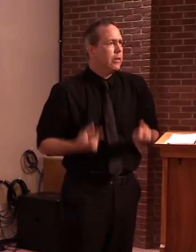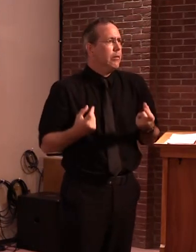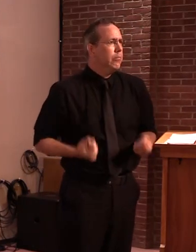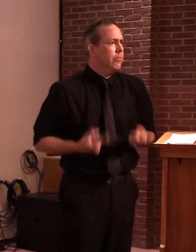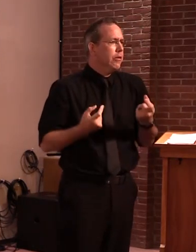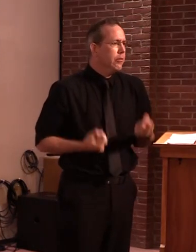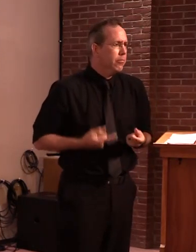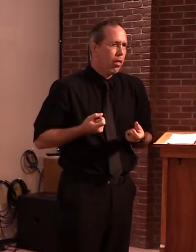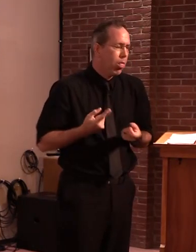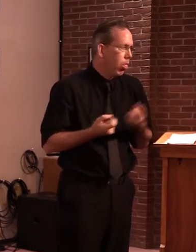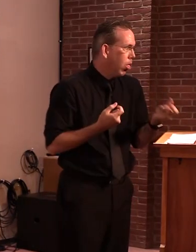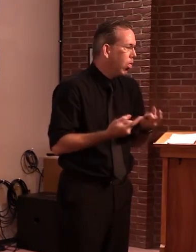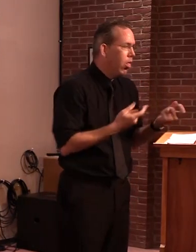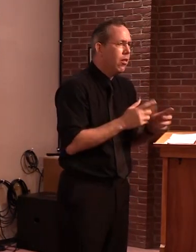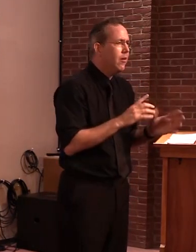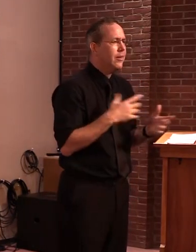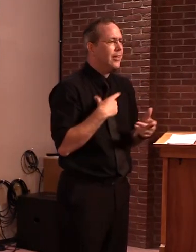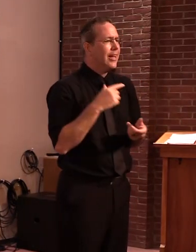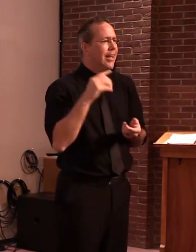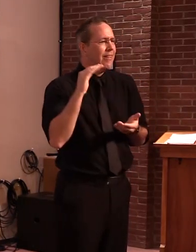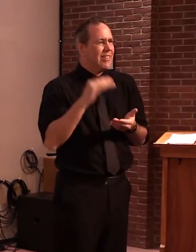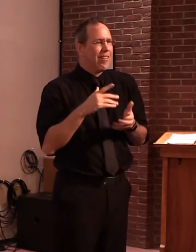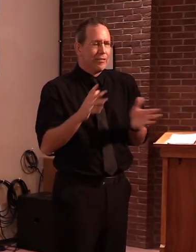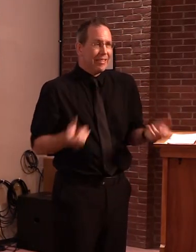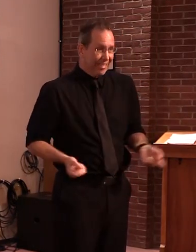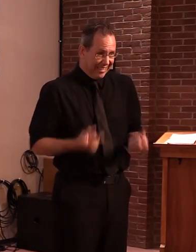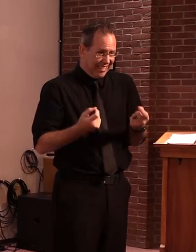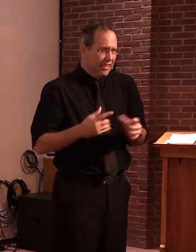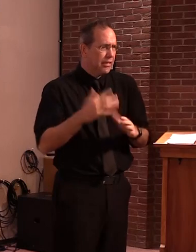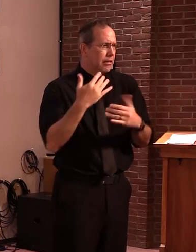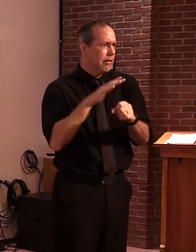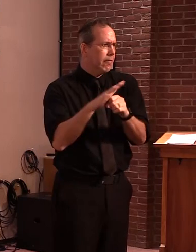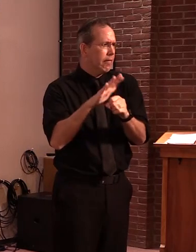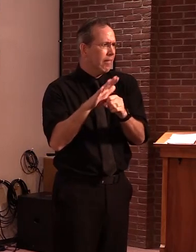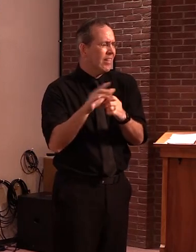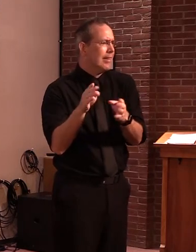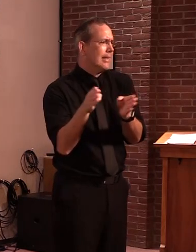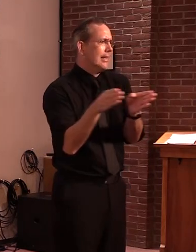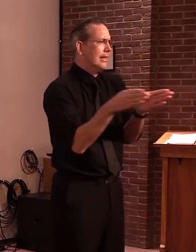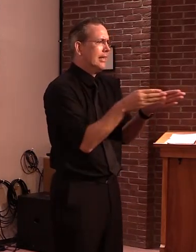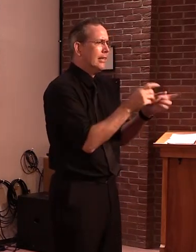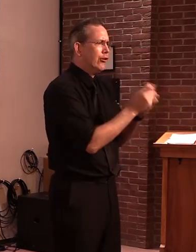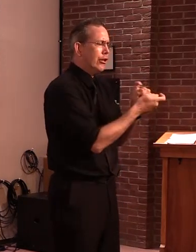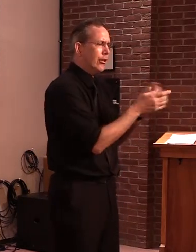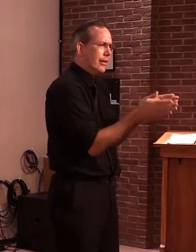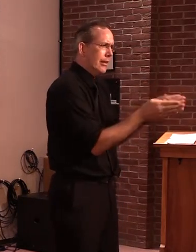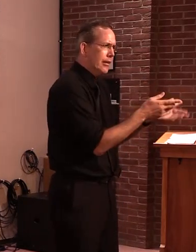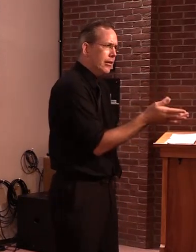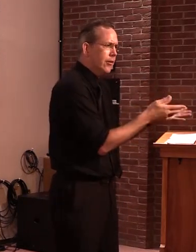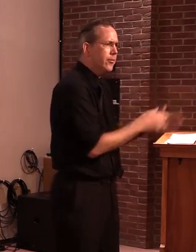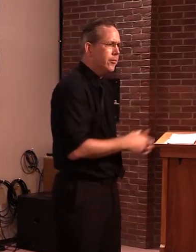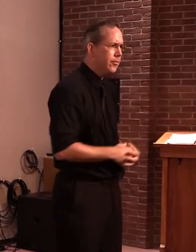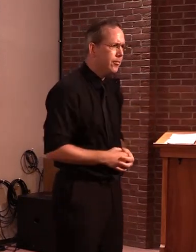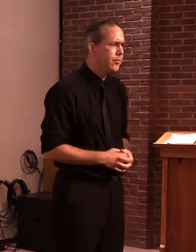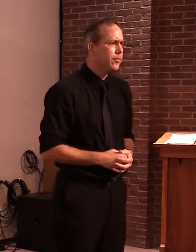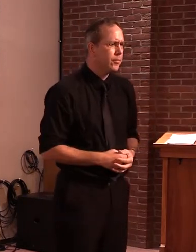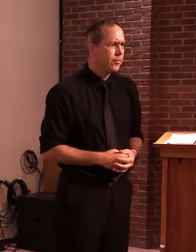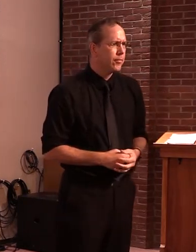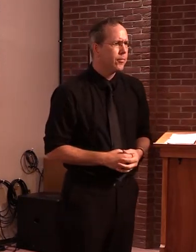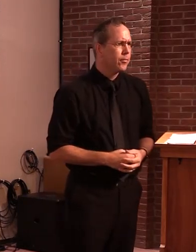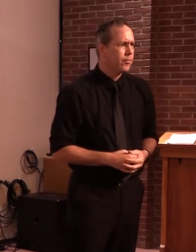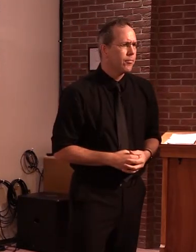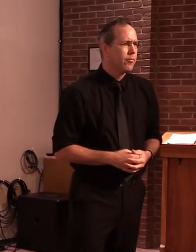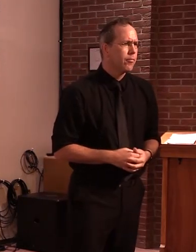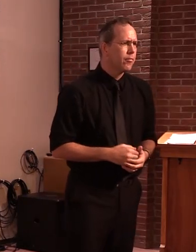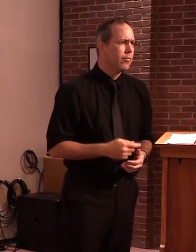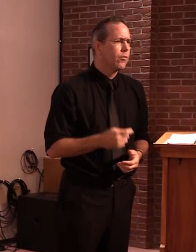as we move forward. So that's the update. Thank you. And just a quick follow-up. In terms of the